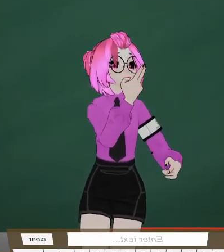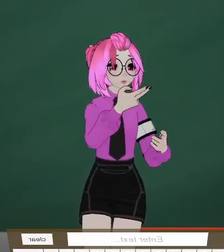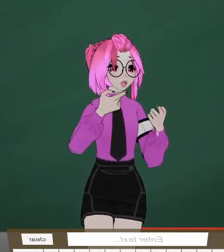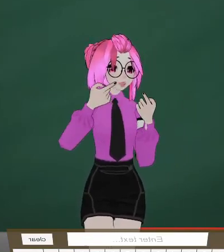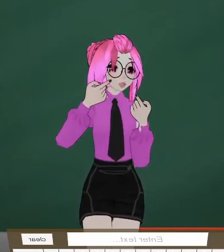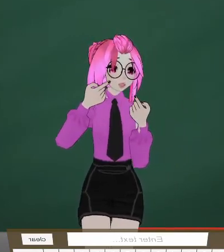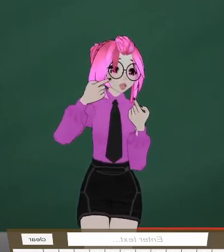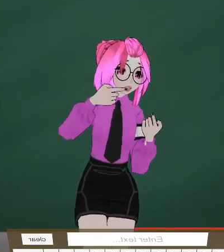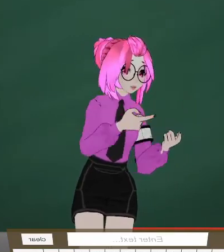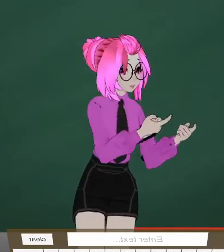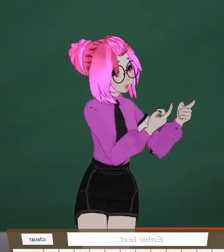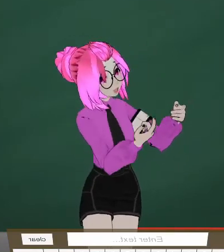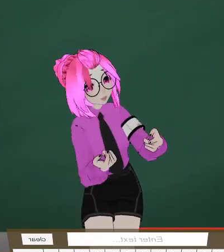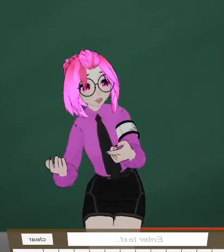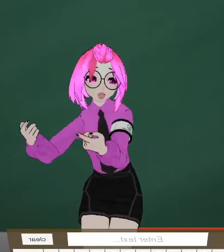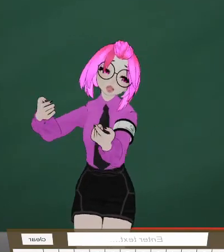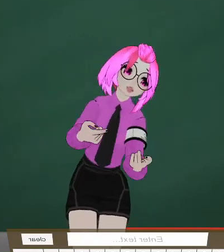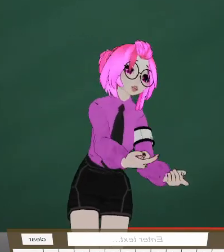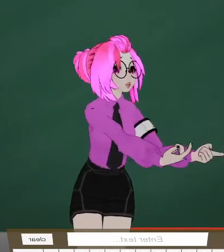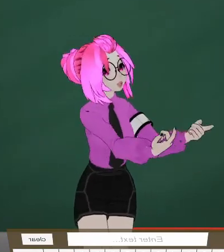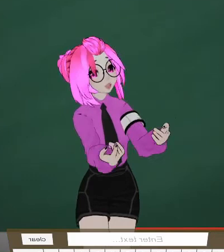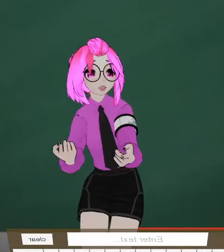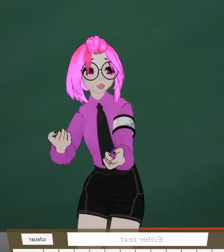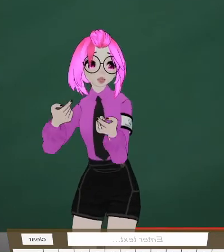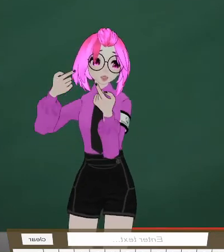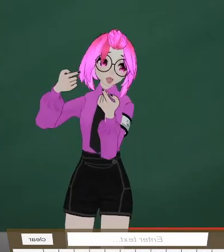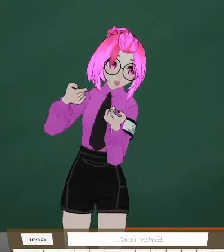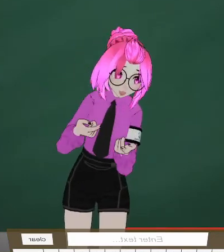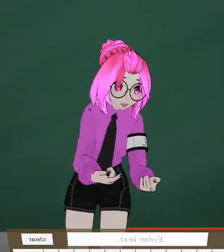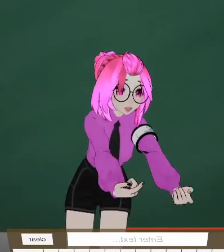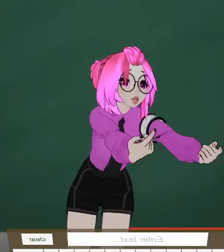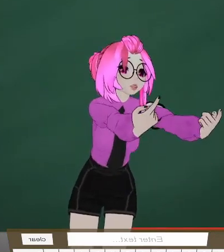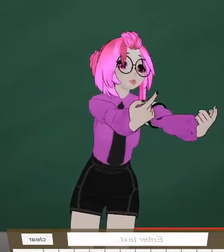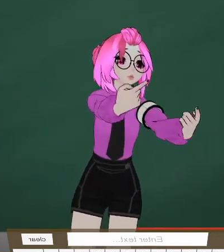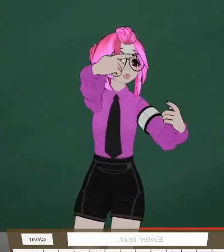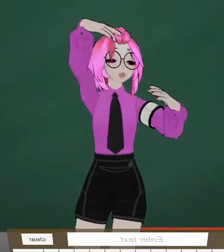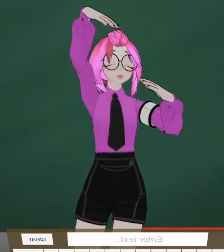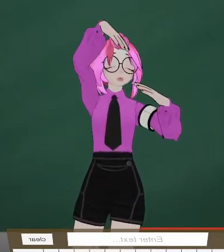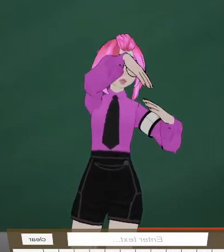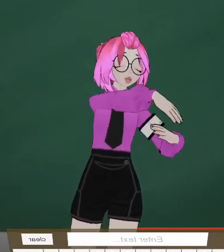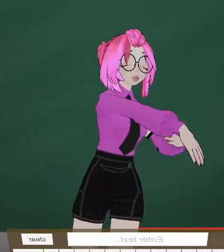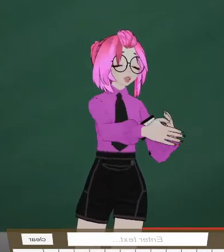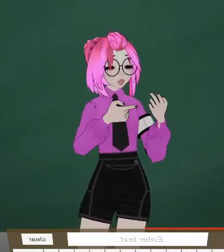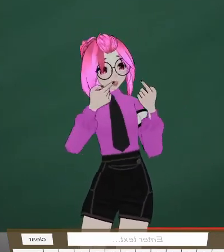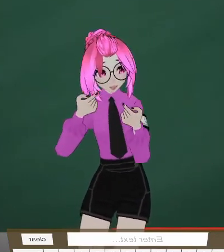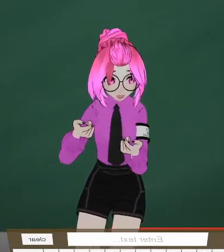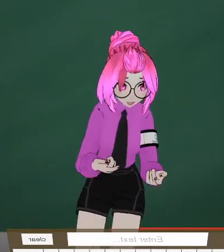i've seen like going down kind of like ice skating you're like you're going down so it's more like a downward motions